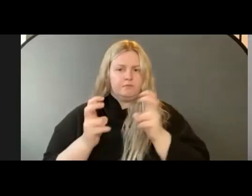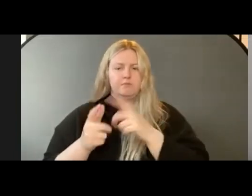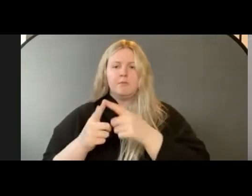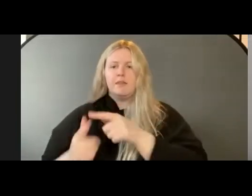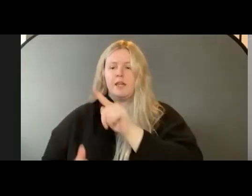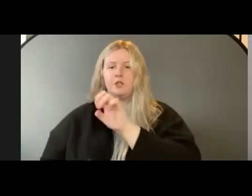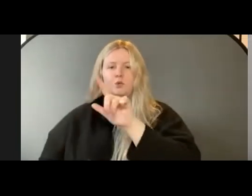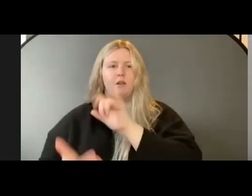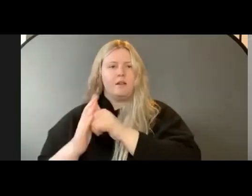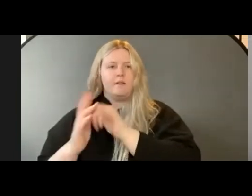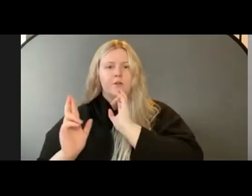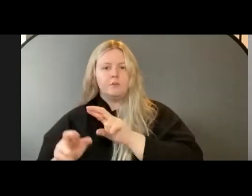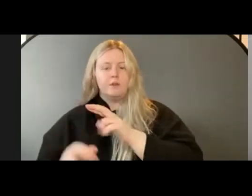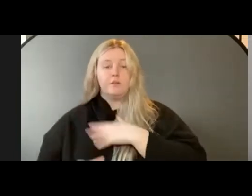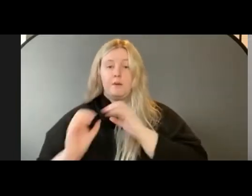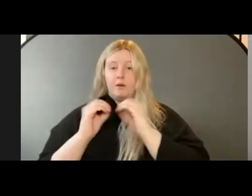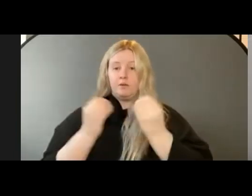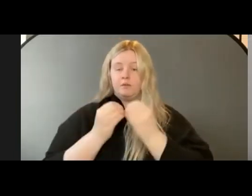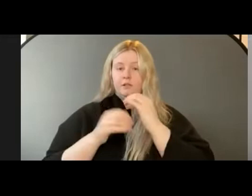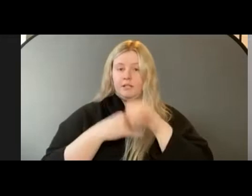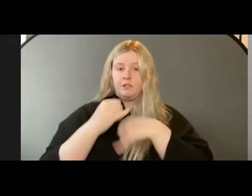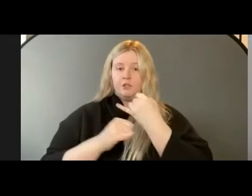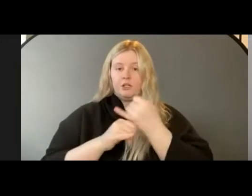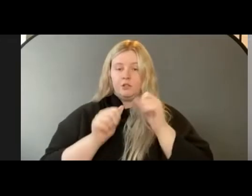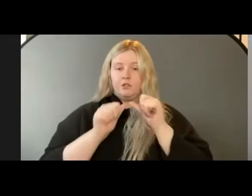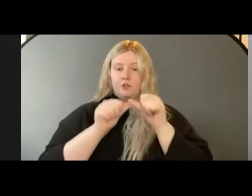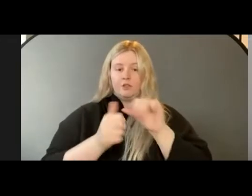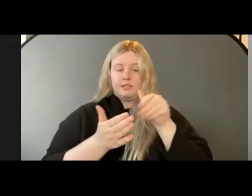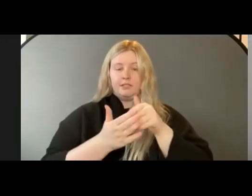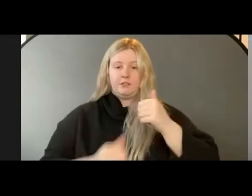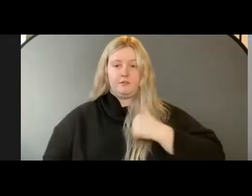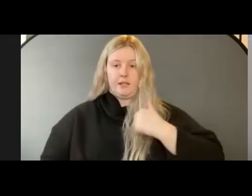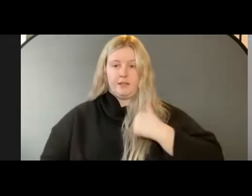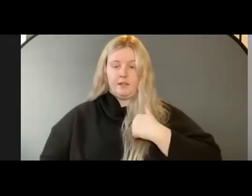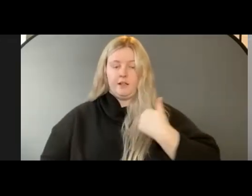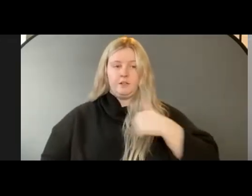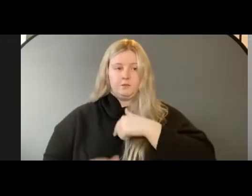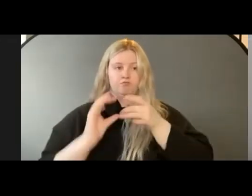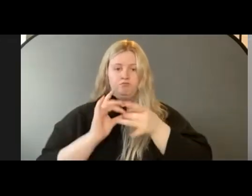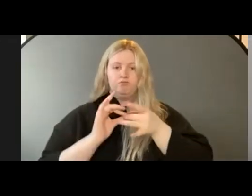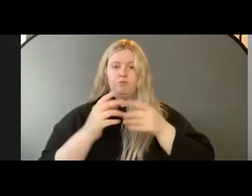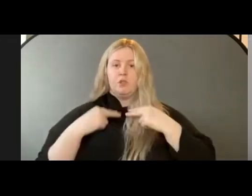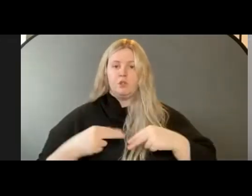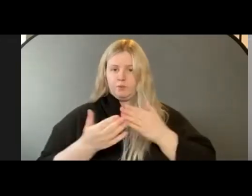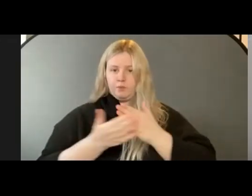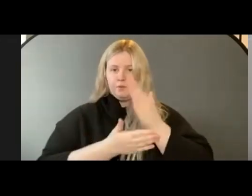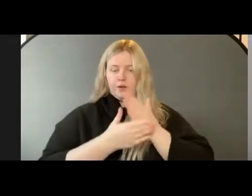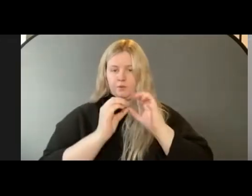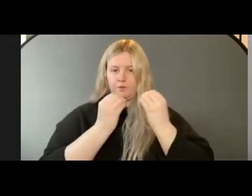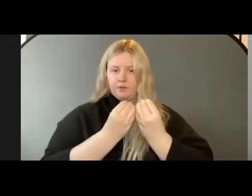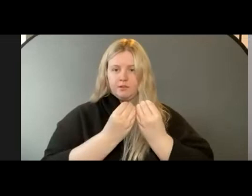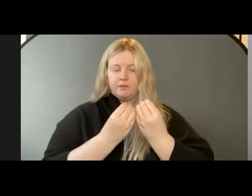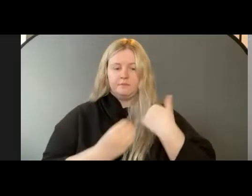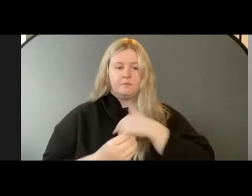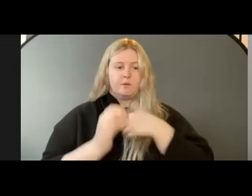My organization, the International Longevity Centre Canada, is a human rights-based organization, as was mentioned, and we're part of